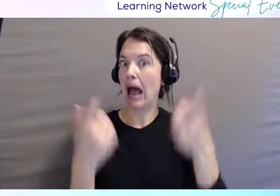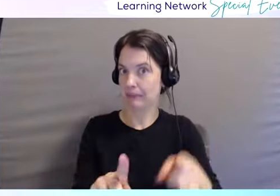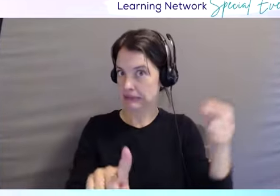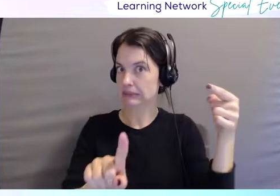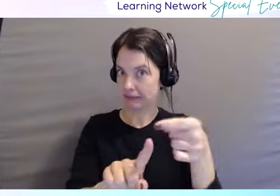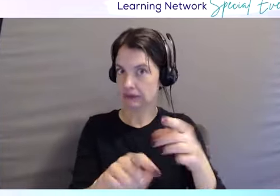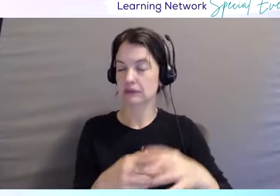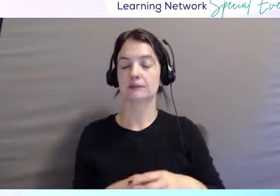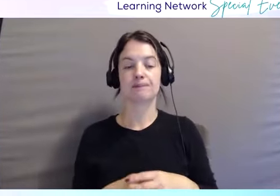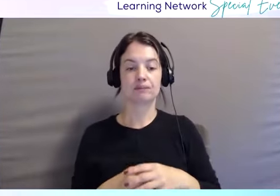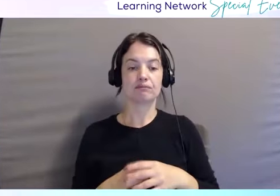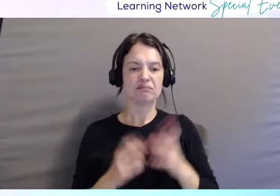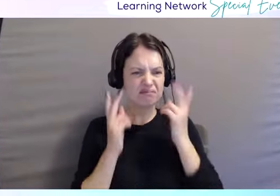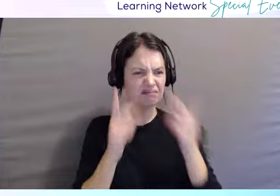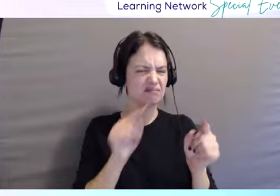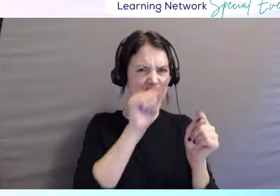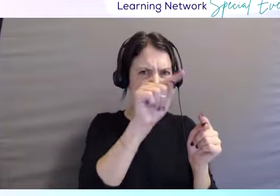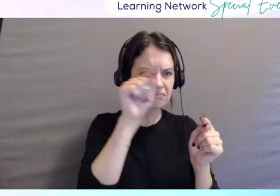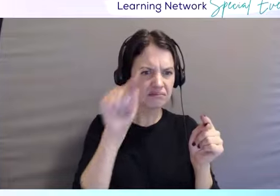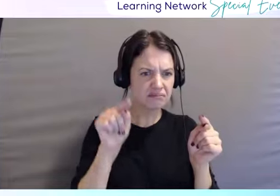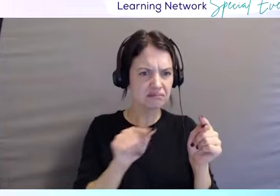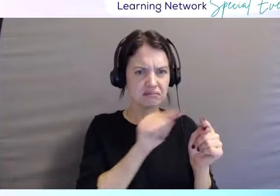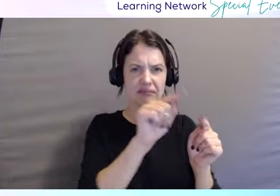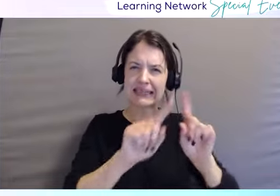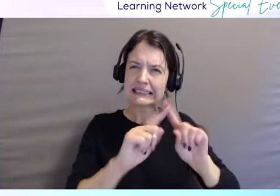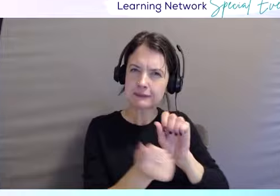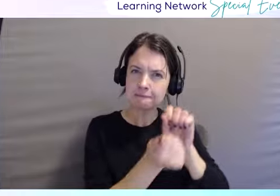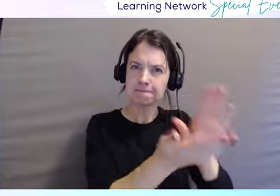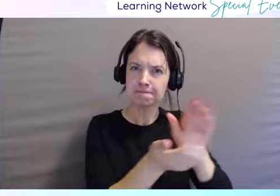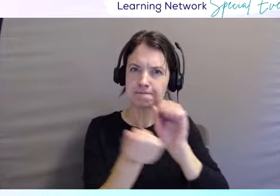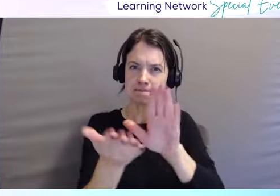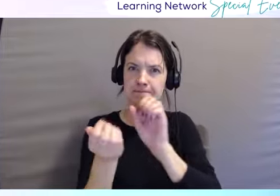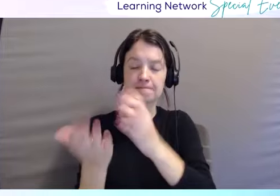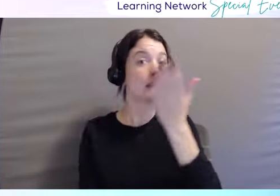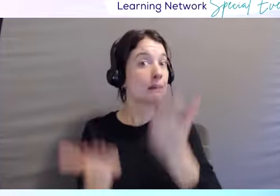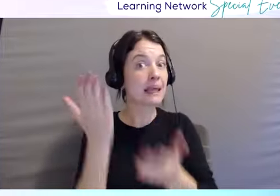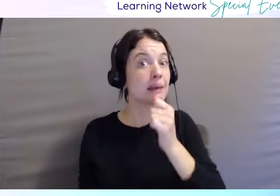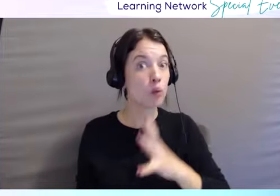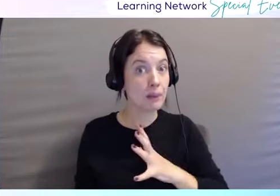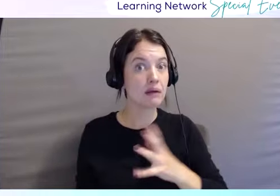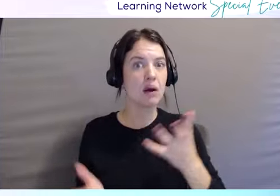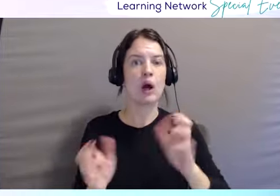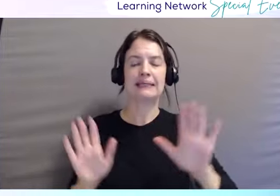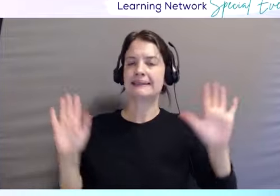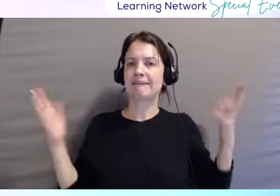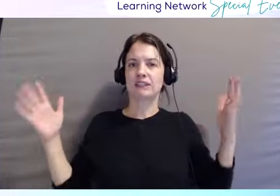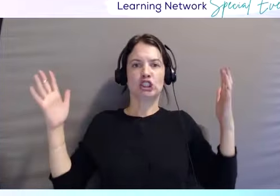see there are lots of other ways that this can work. Women might, for example, want to quit doing certain sorts of substances